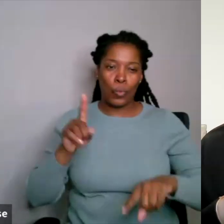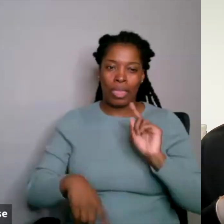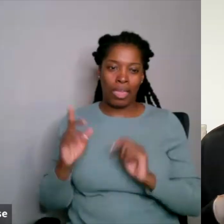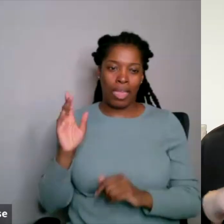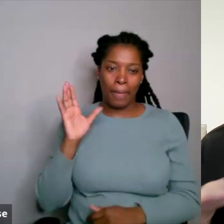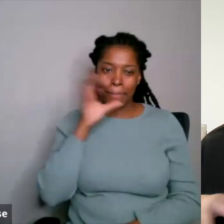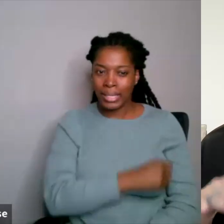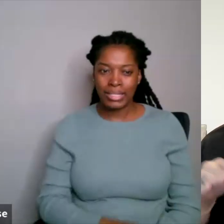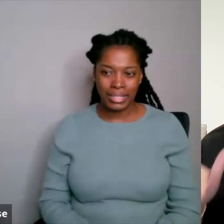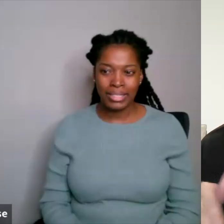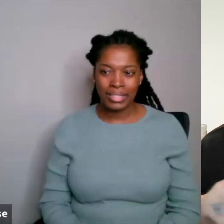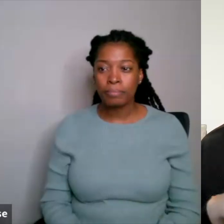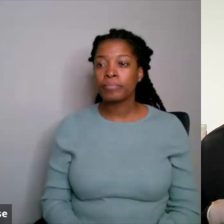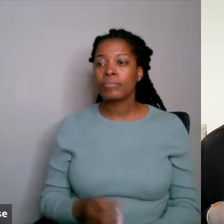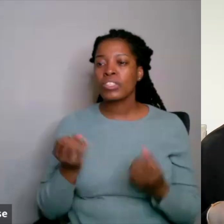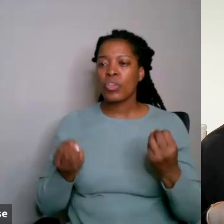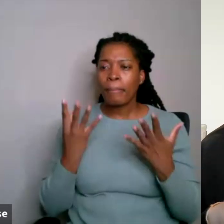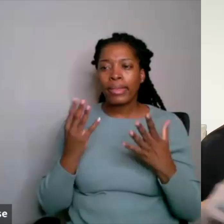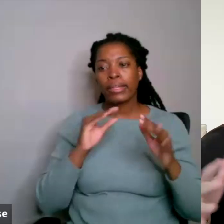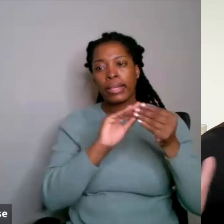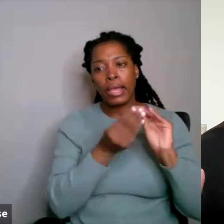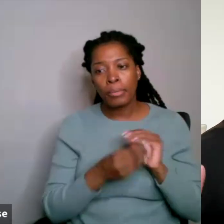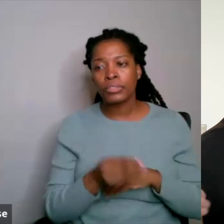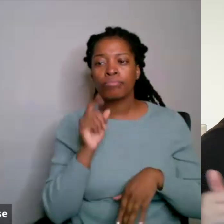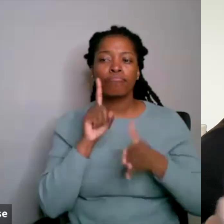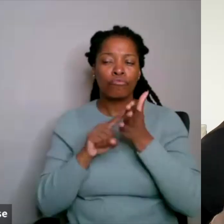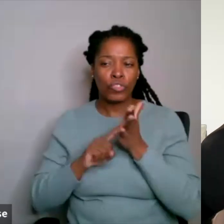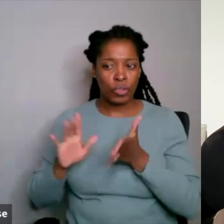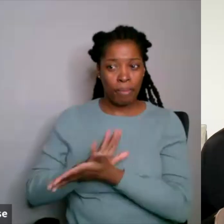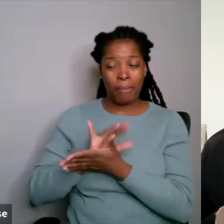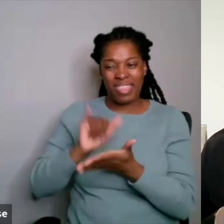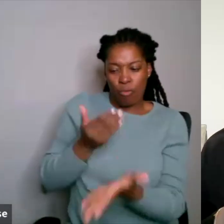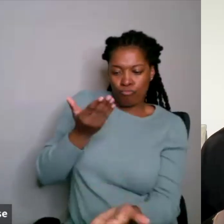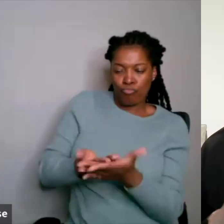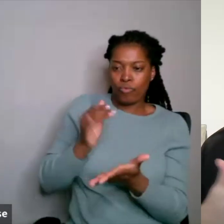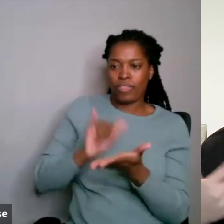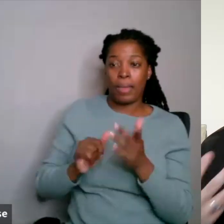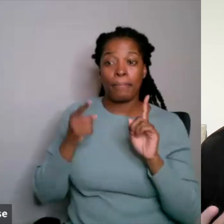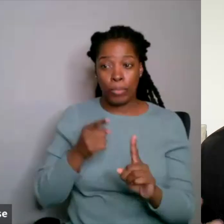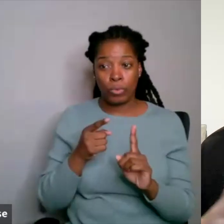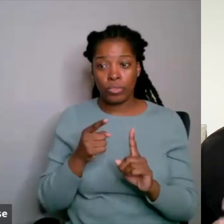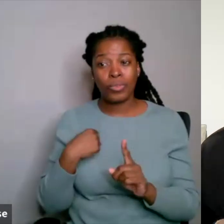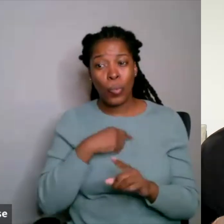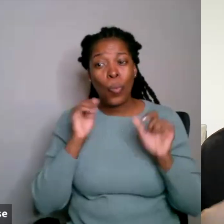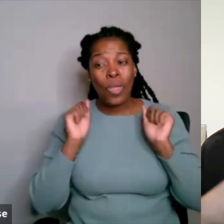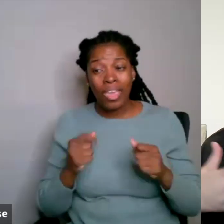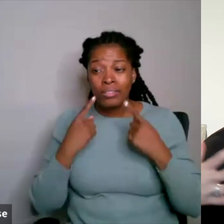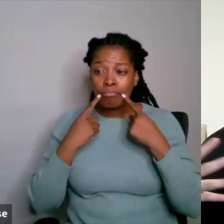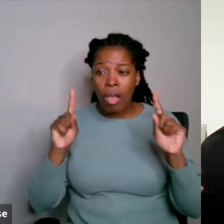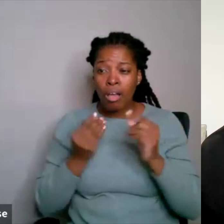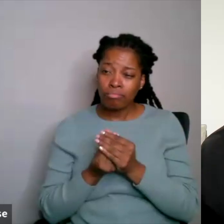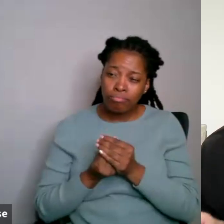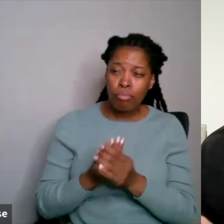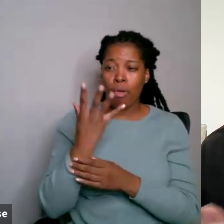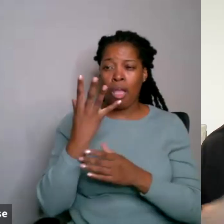are so many stats and research papers now that prove this point, that we can exponentially grow, that we can